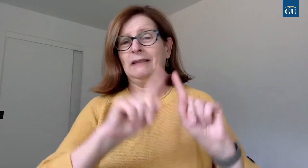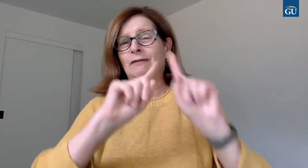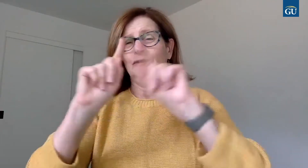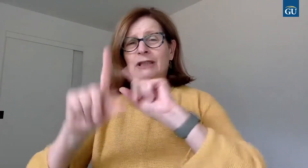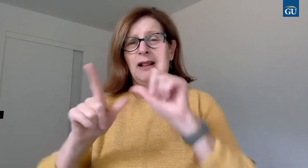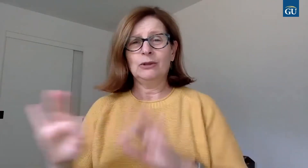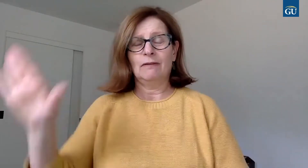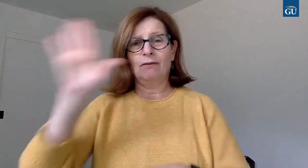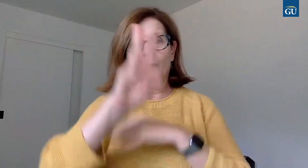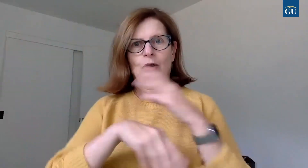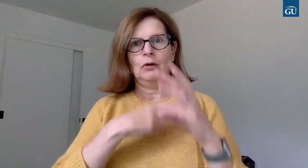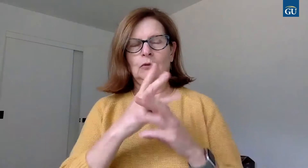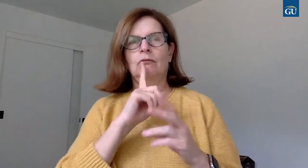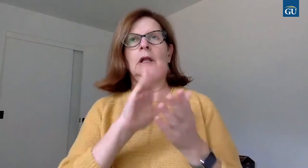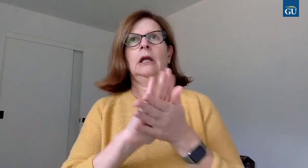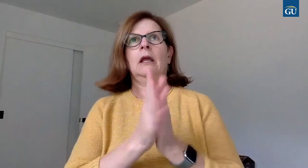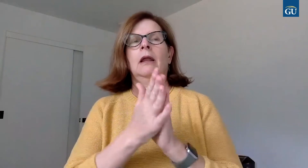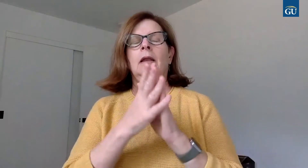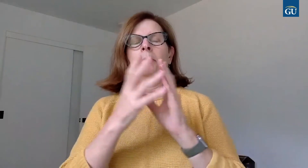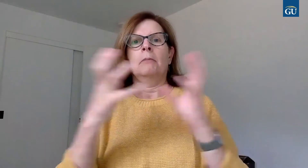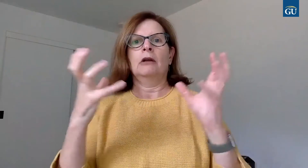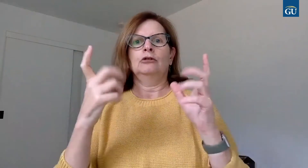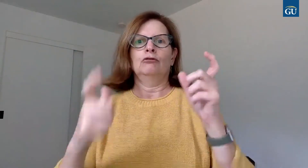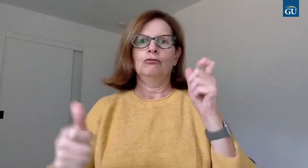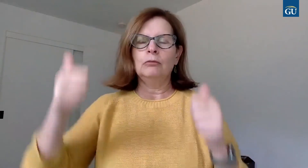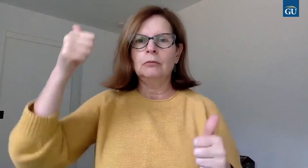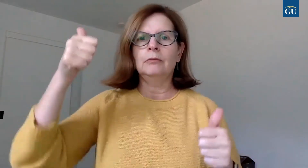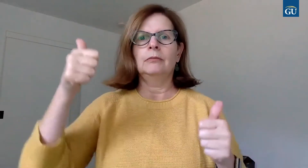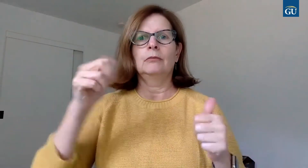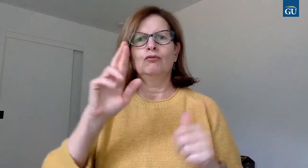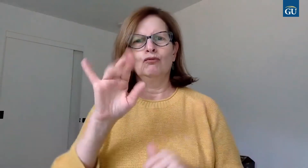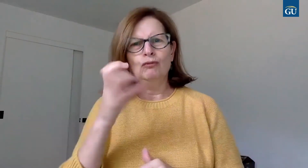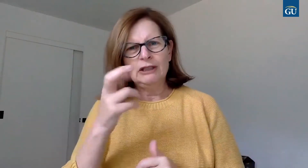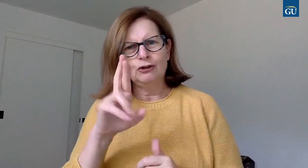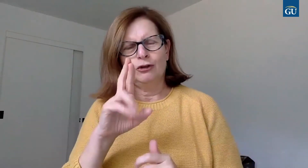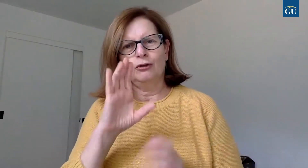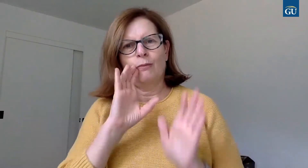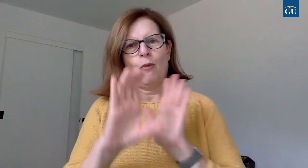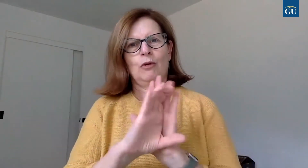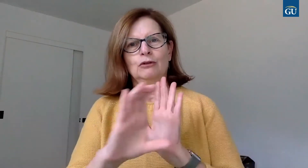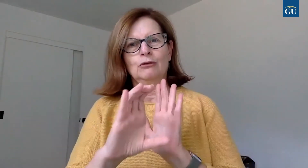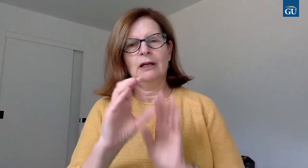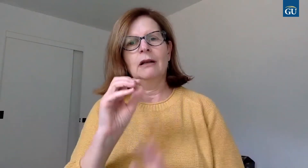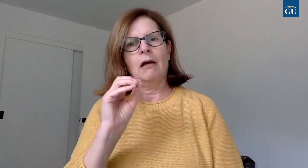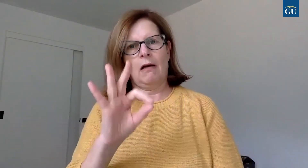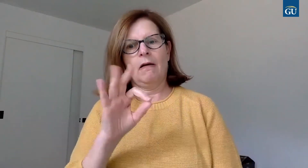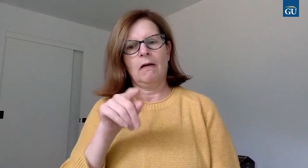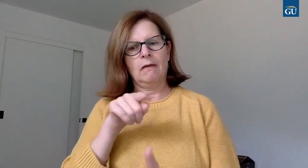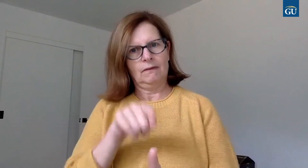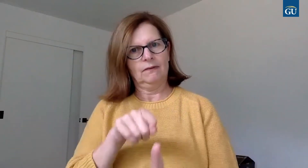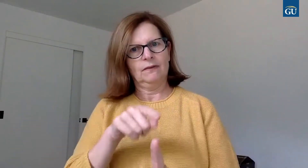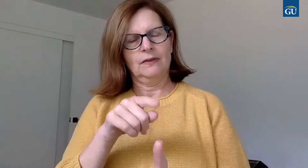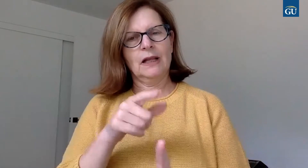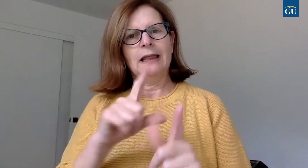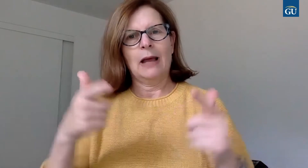many languages all over the world. Thus, making the work greater and richer in the portrait of language within